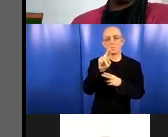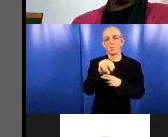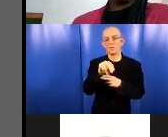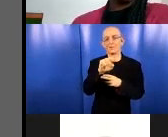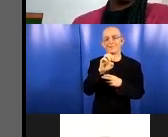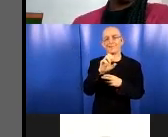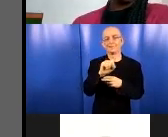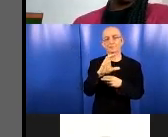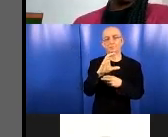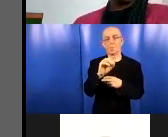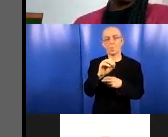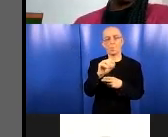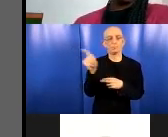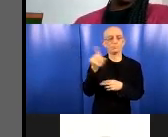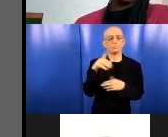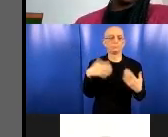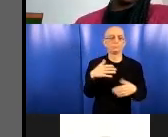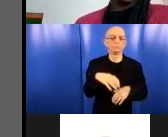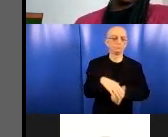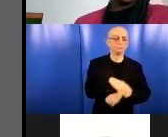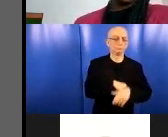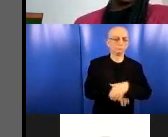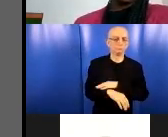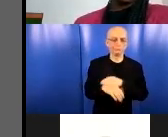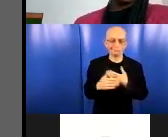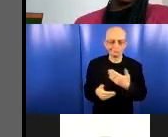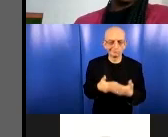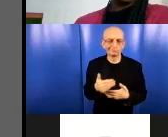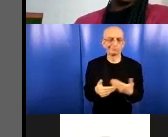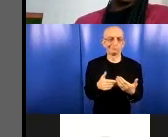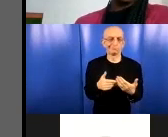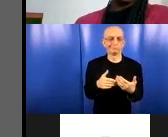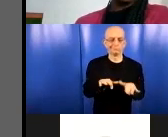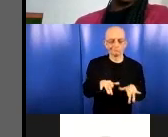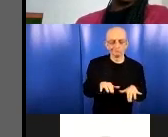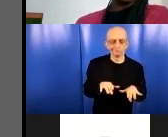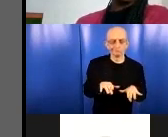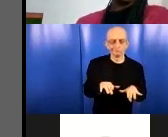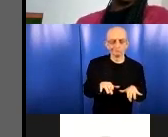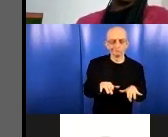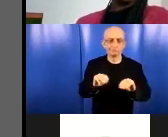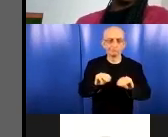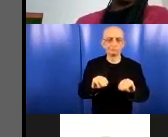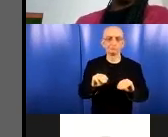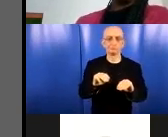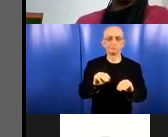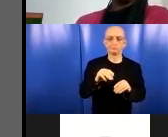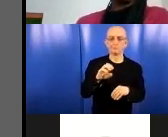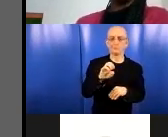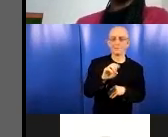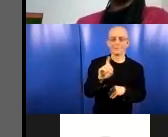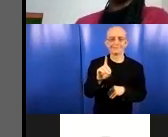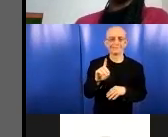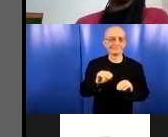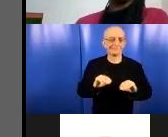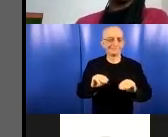dealing with digitalization for children and children with disability should make sure it's safe as well. So